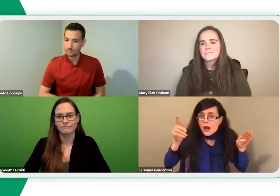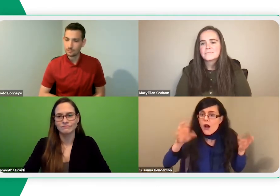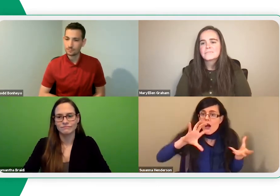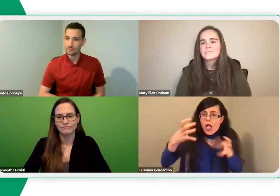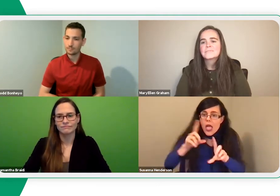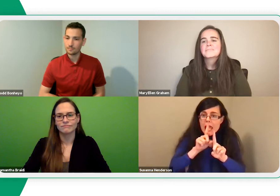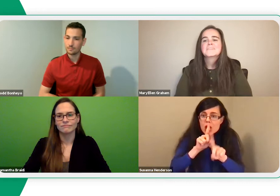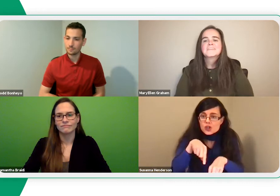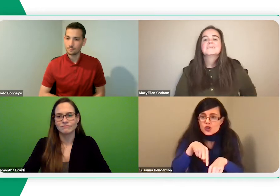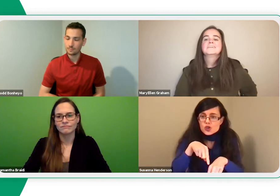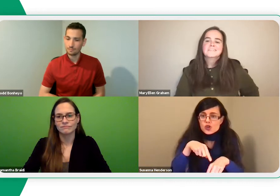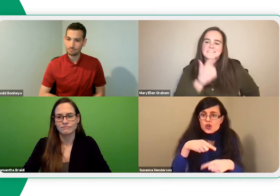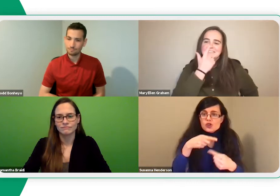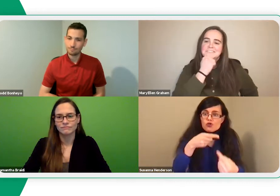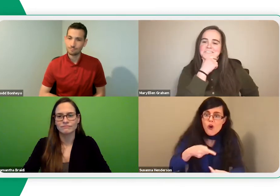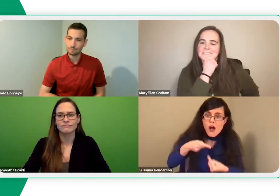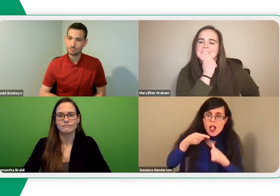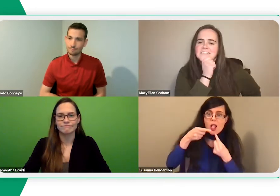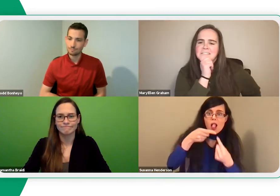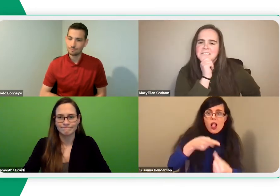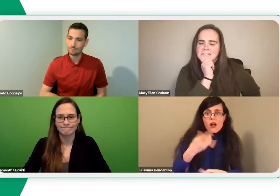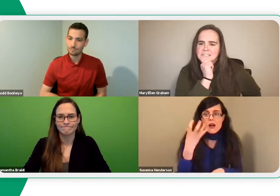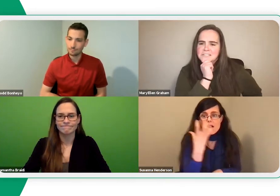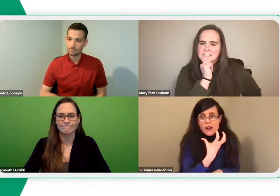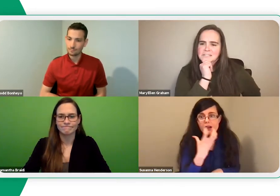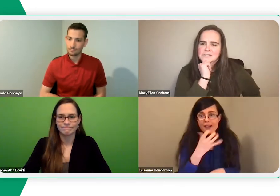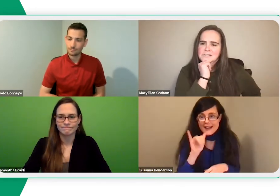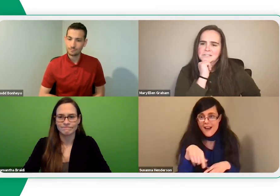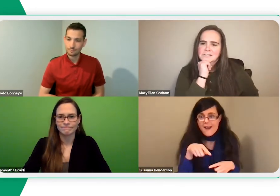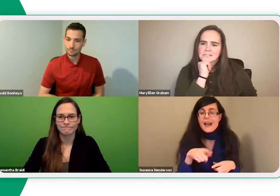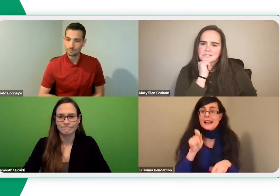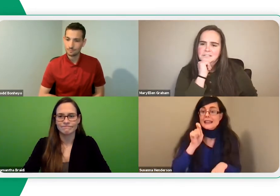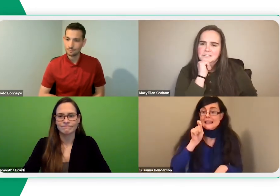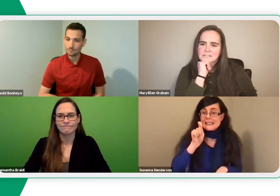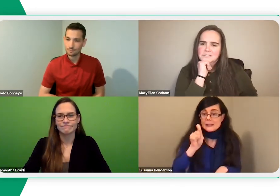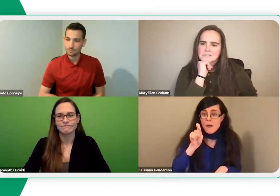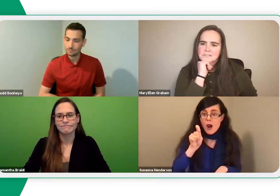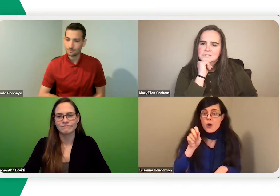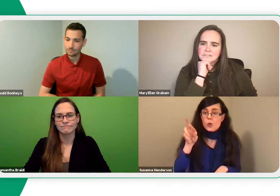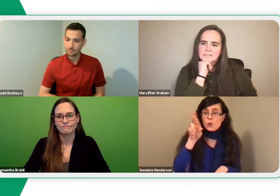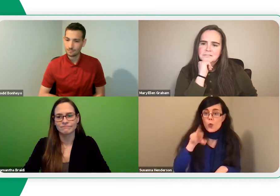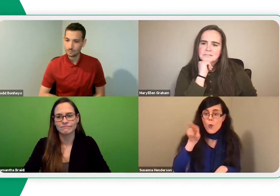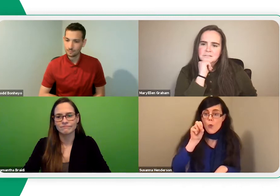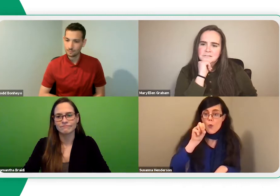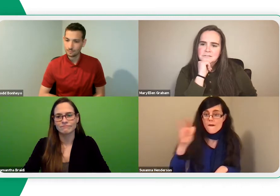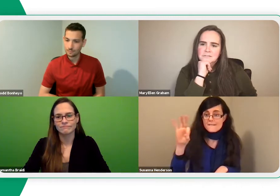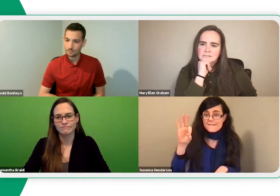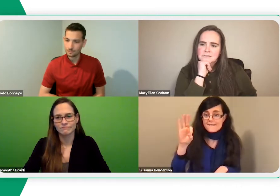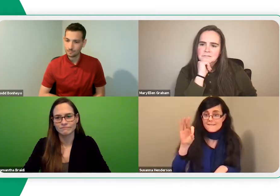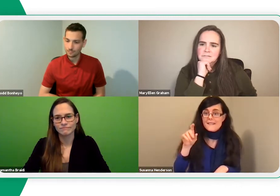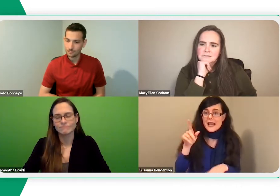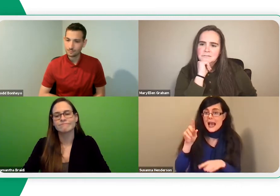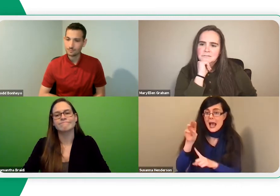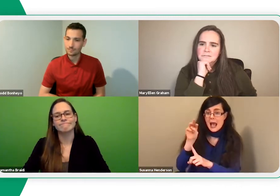they might miss additional brackets with the formula in Excel, and therefore their answers are not correct. So I think that that's